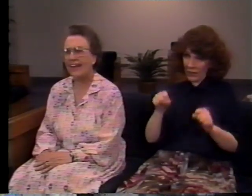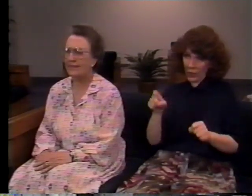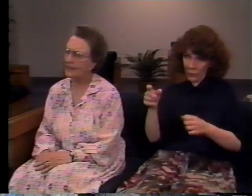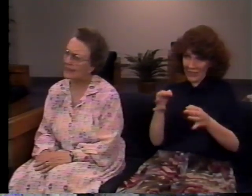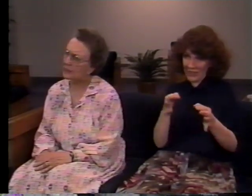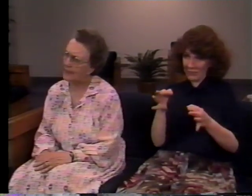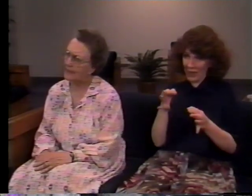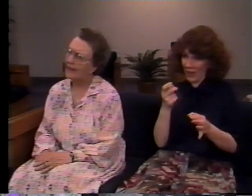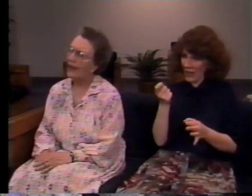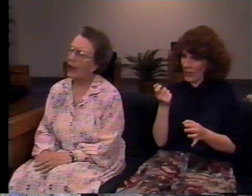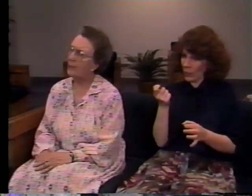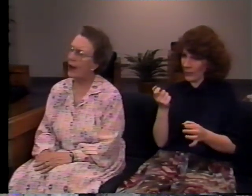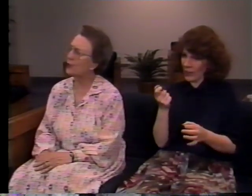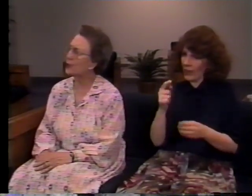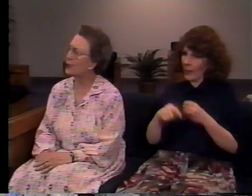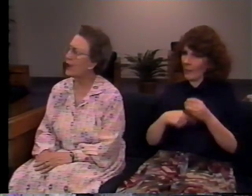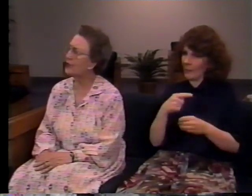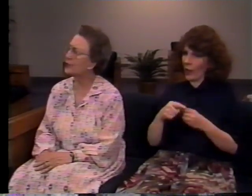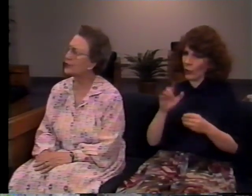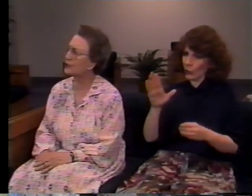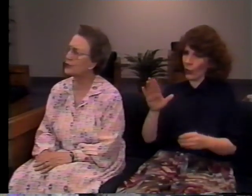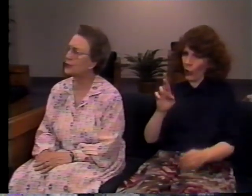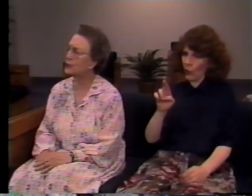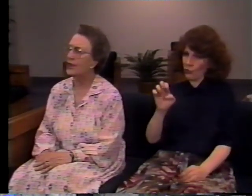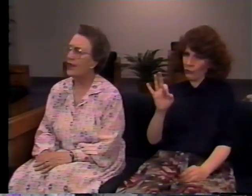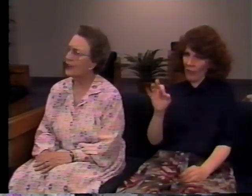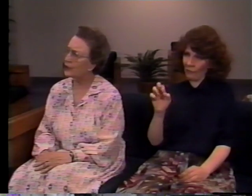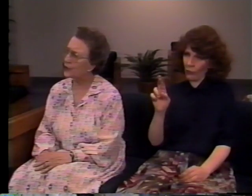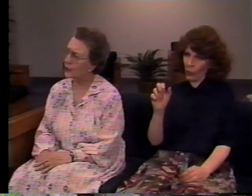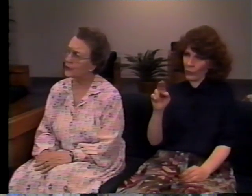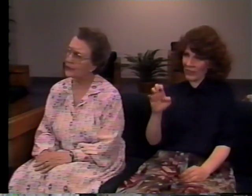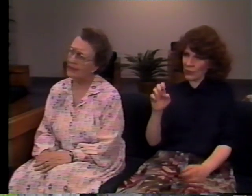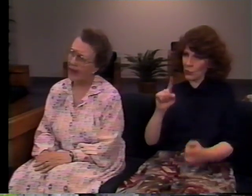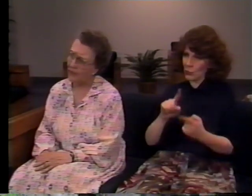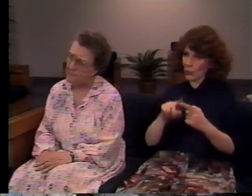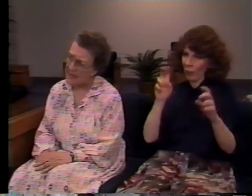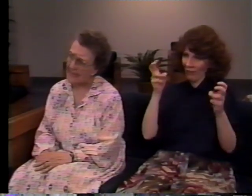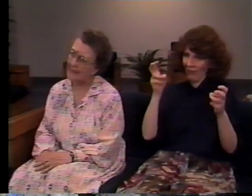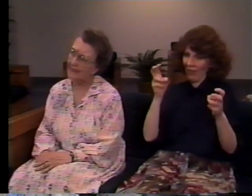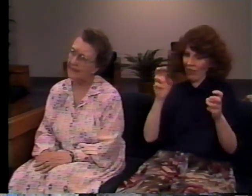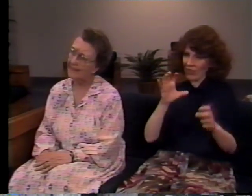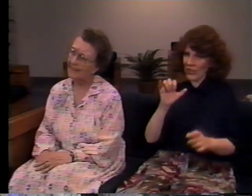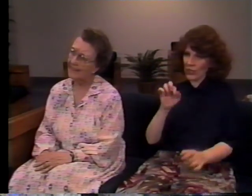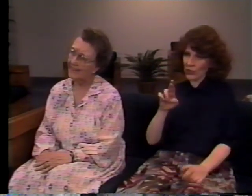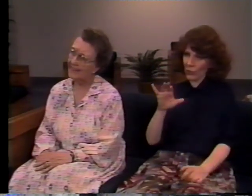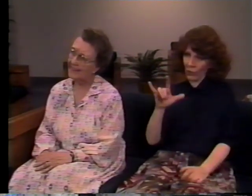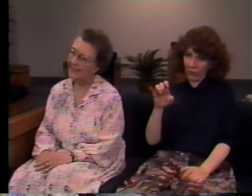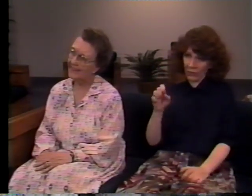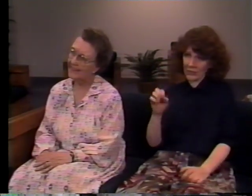explain a little bit about your reference to the circles of meaning?